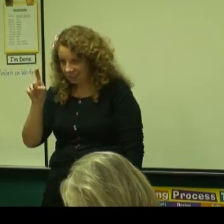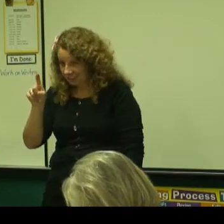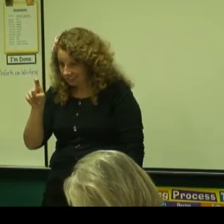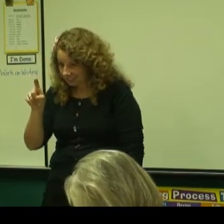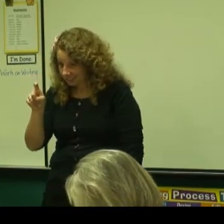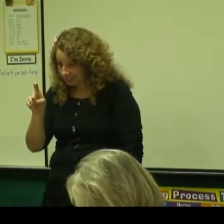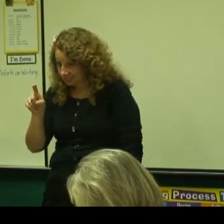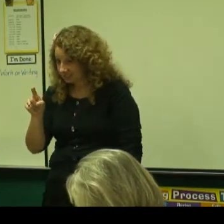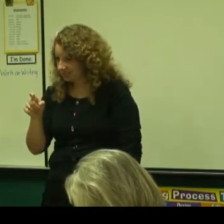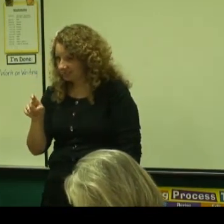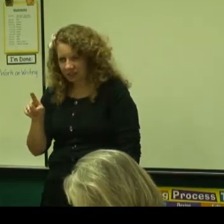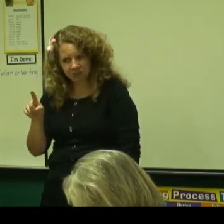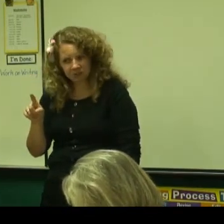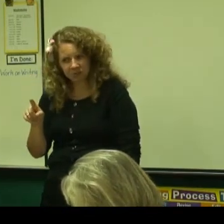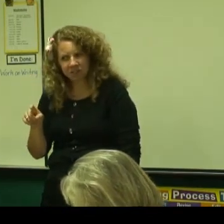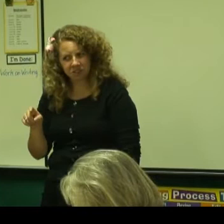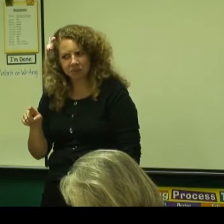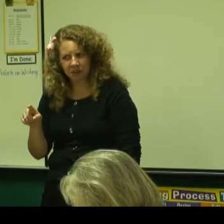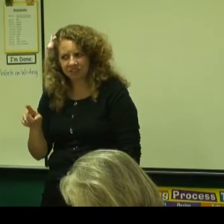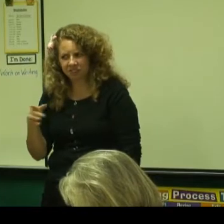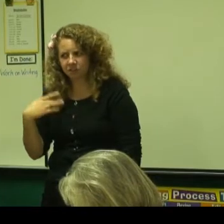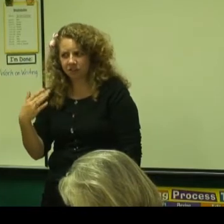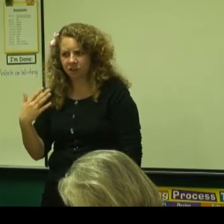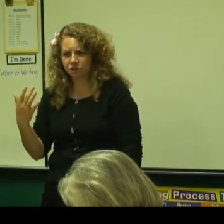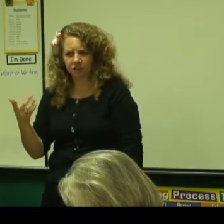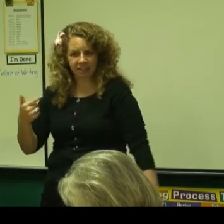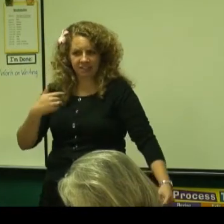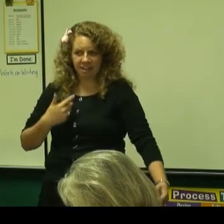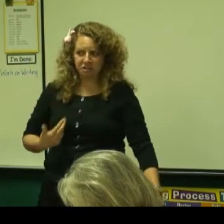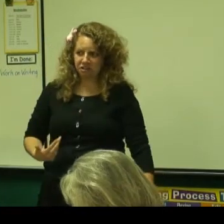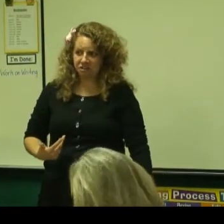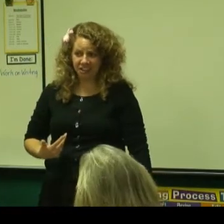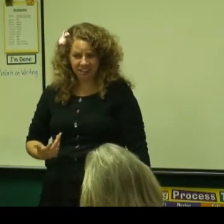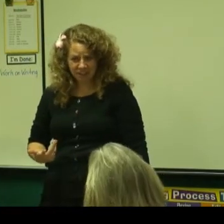like, that wasn't what I was expecting. Are you sure? Like, did I understand that